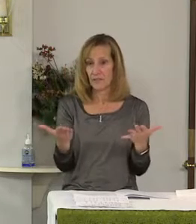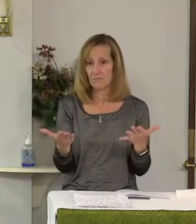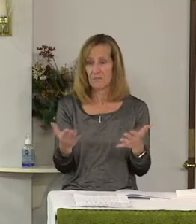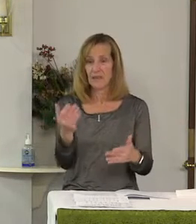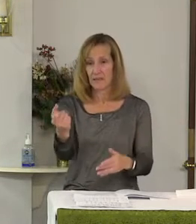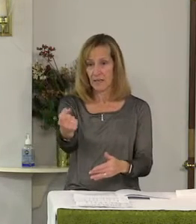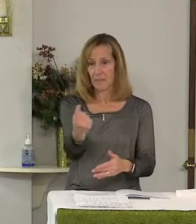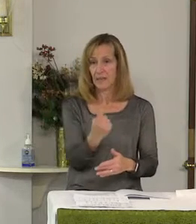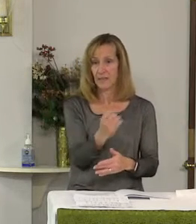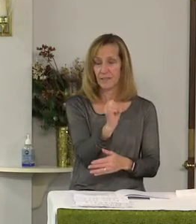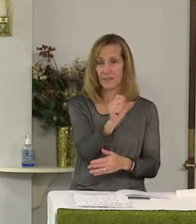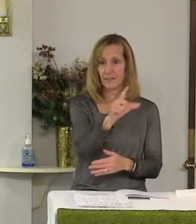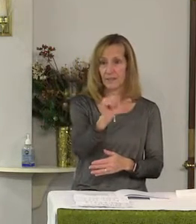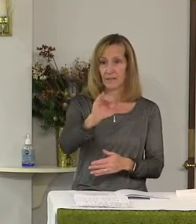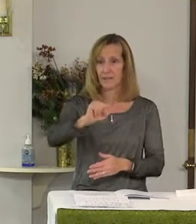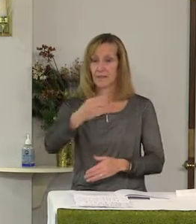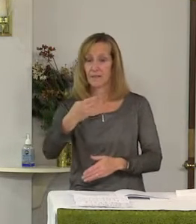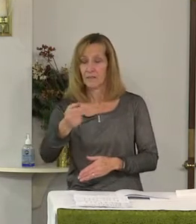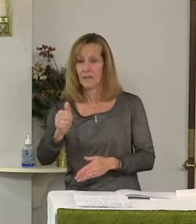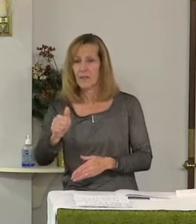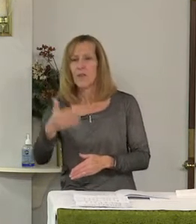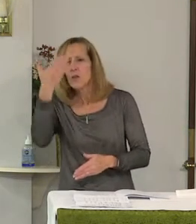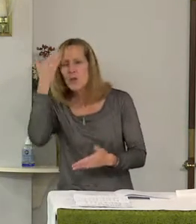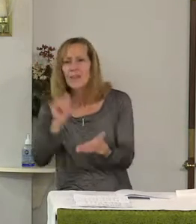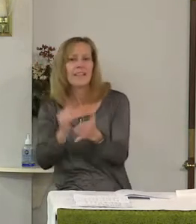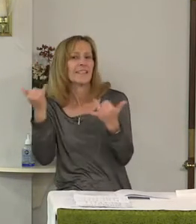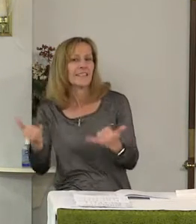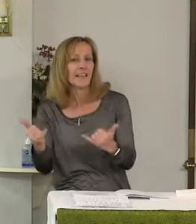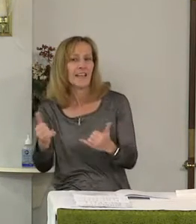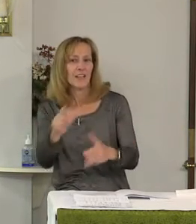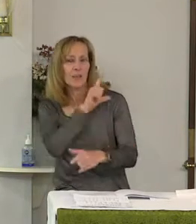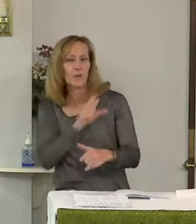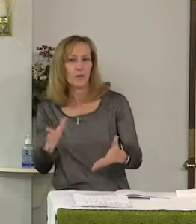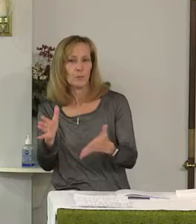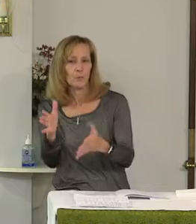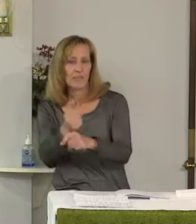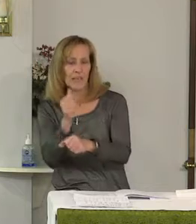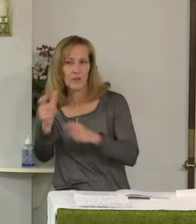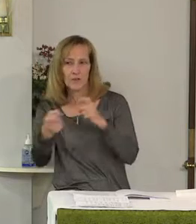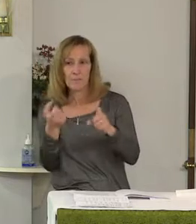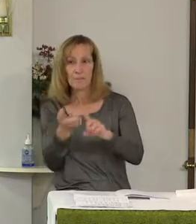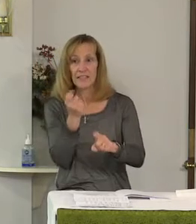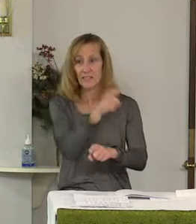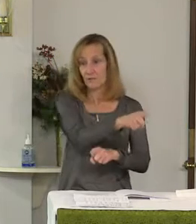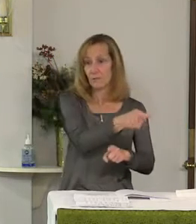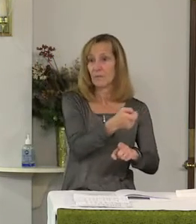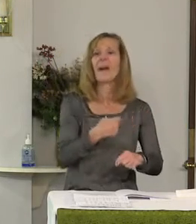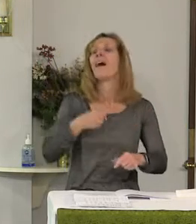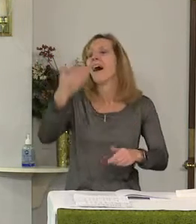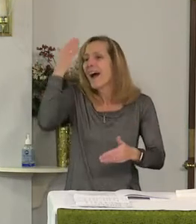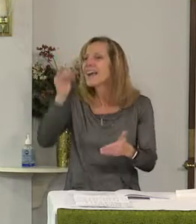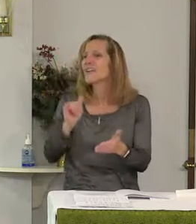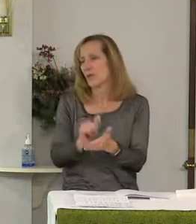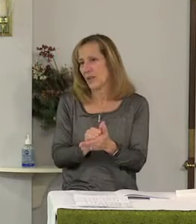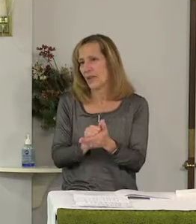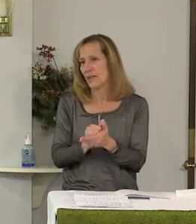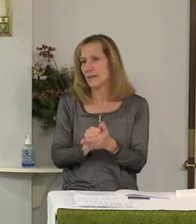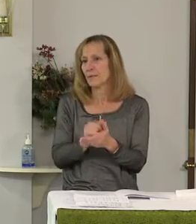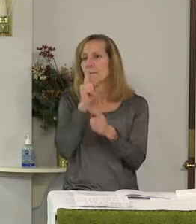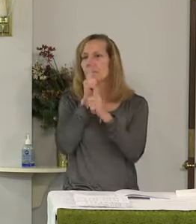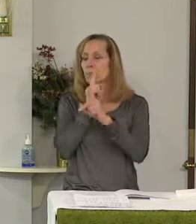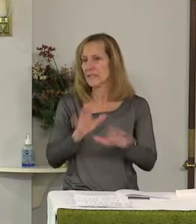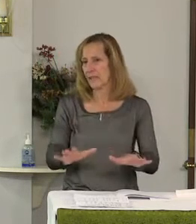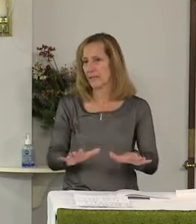Elisha and said to him, "Do you know that today the Lord will take your master away from you?" And he said, "Yes, I know. Keep